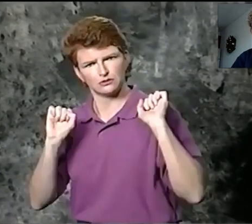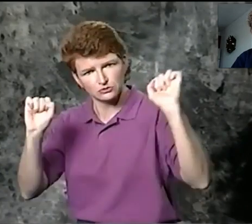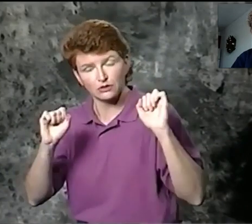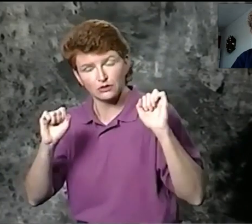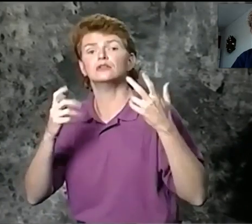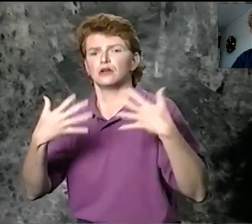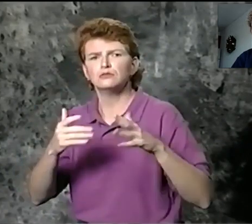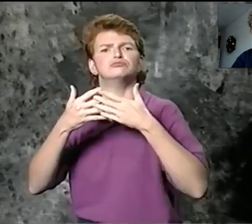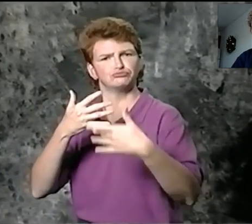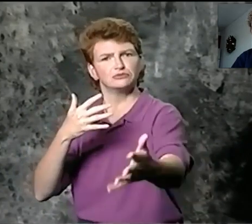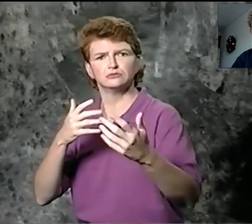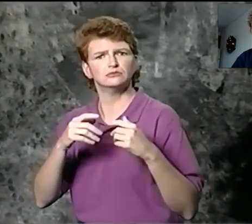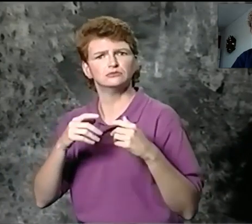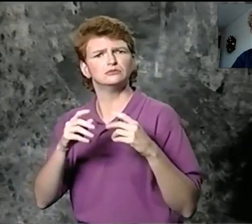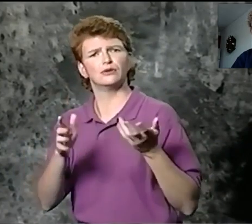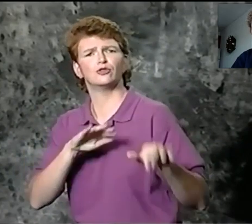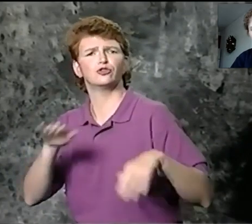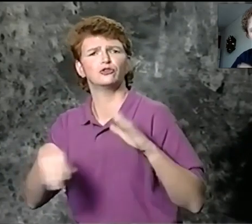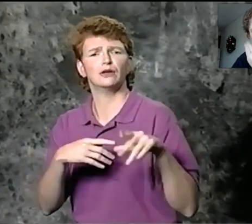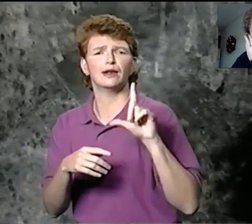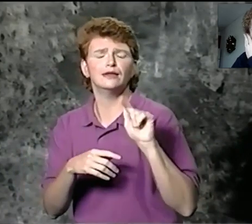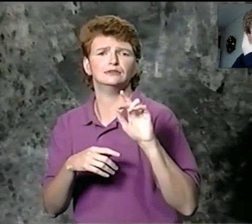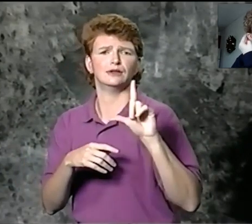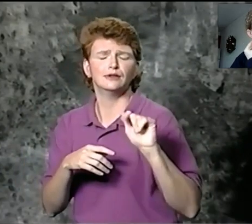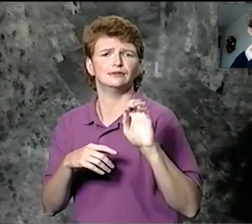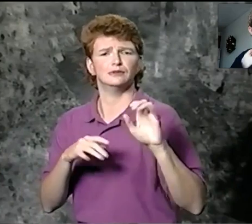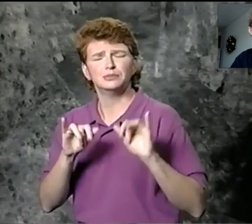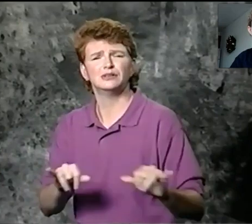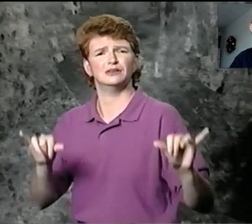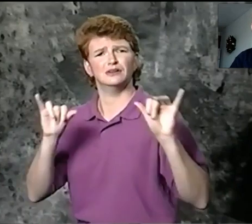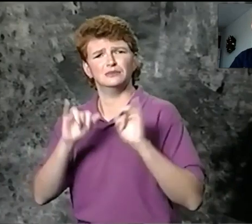First, there's exercise every day, and then we go along.